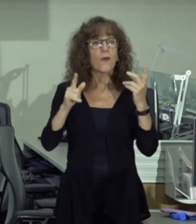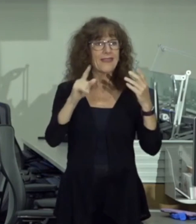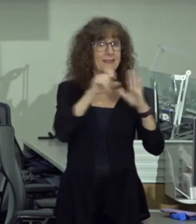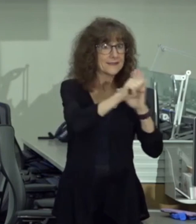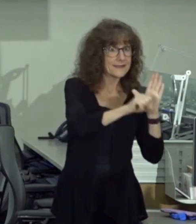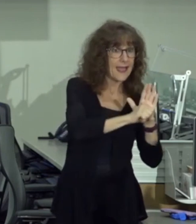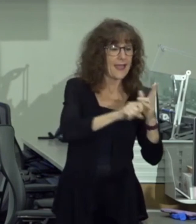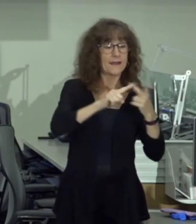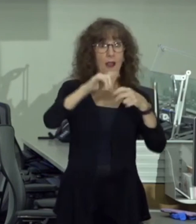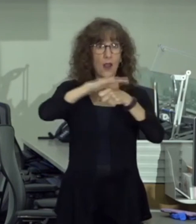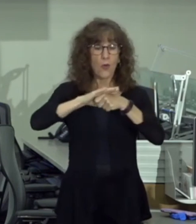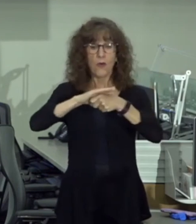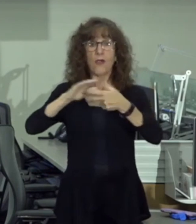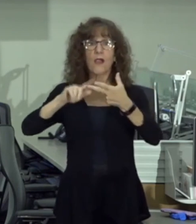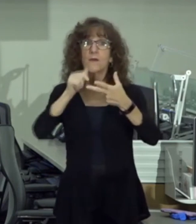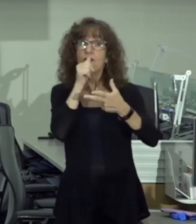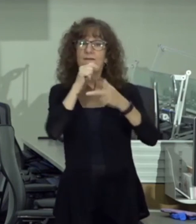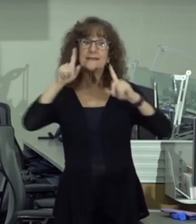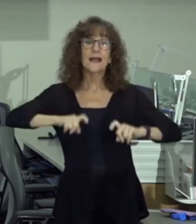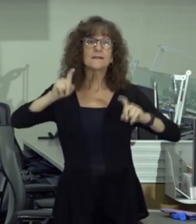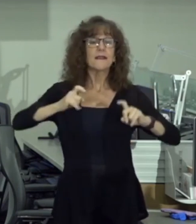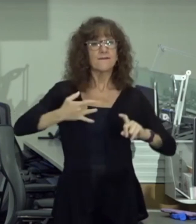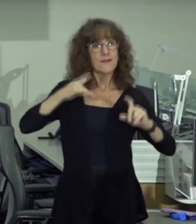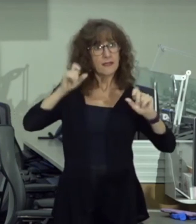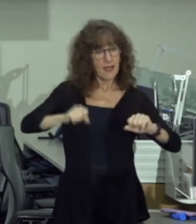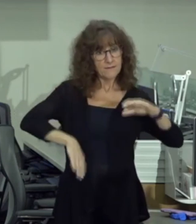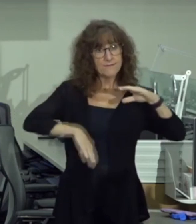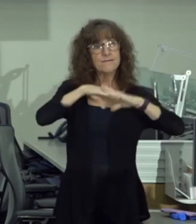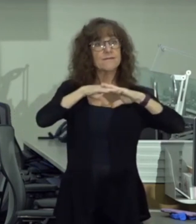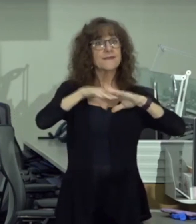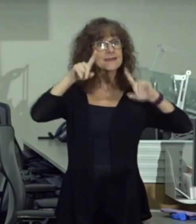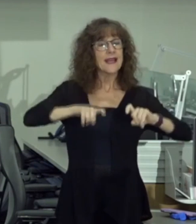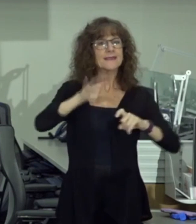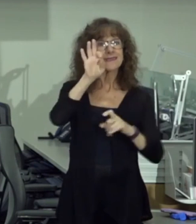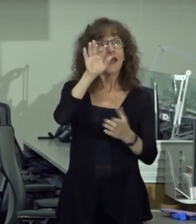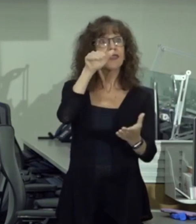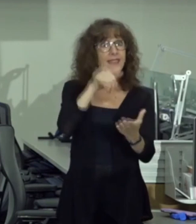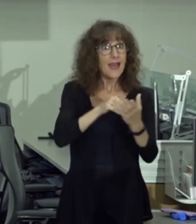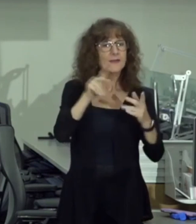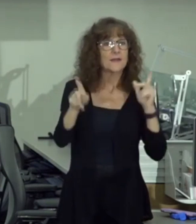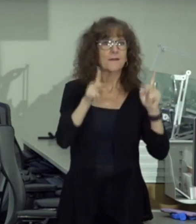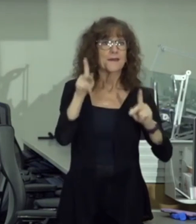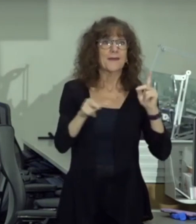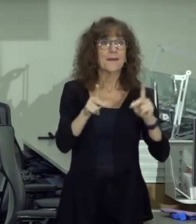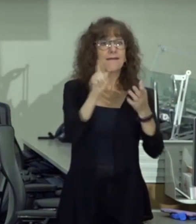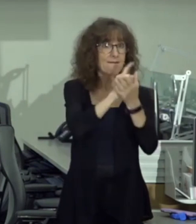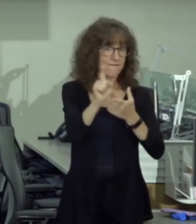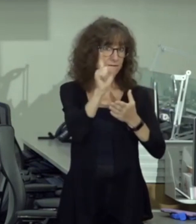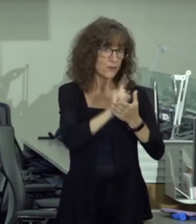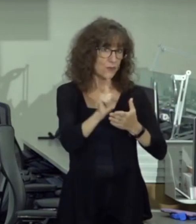state, local, and private testing, we will now have the capacity to test up to 9,000 individuals at a bare minimum each